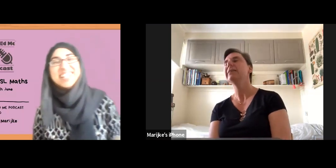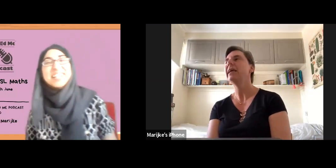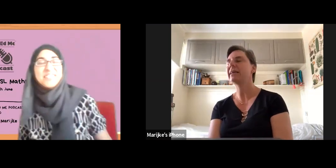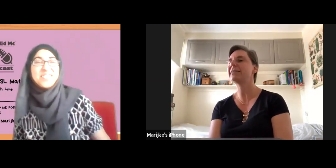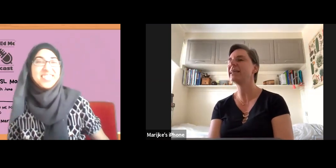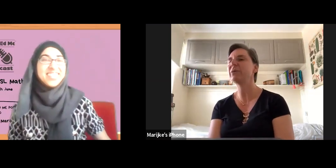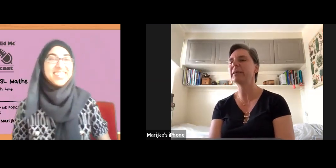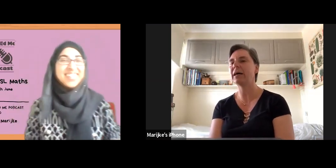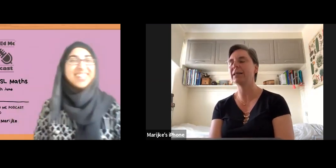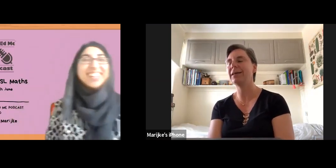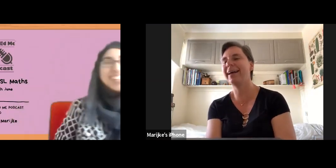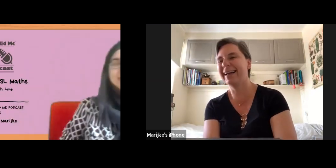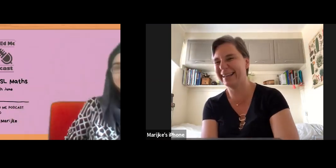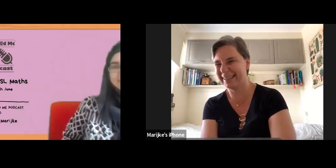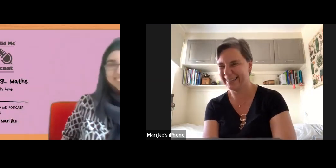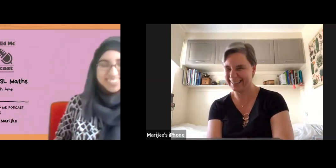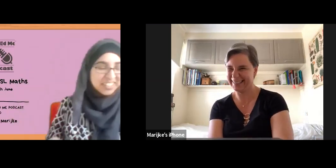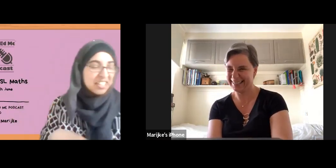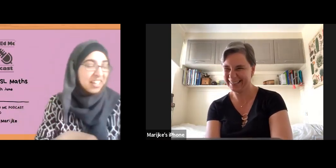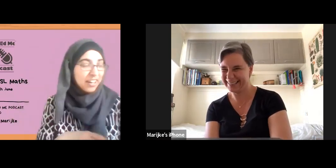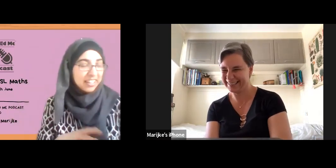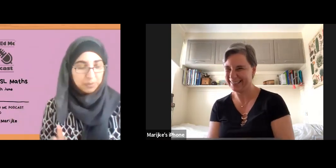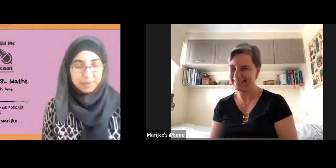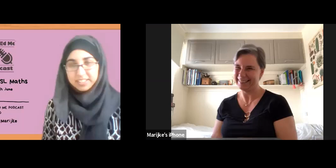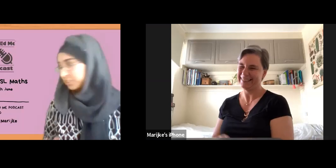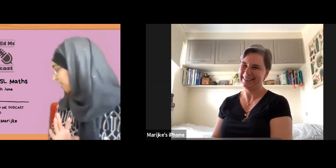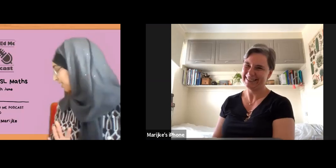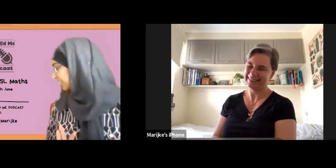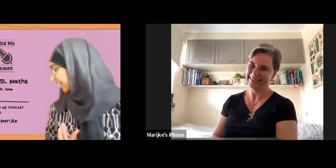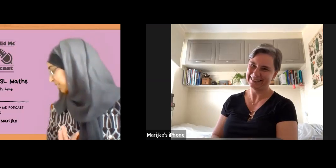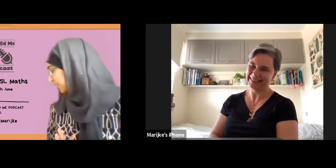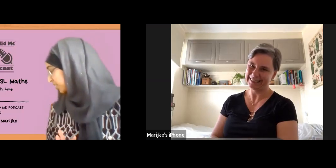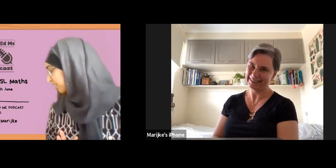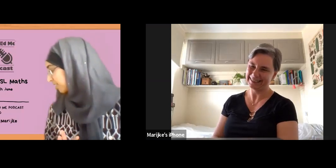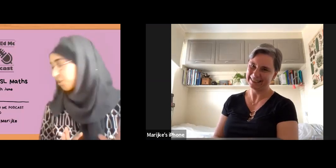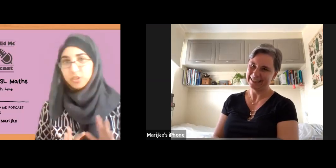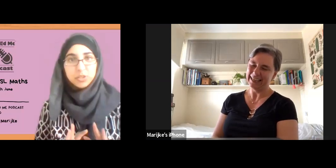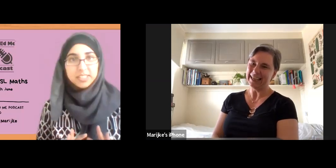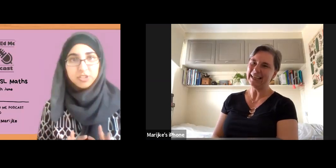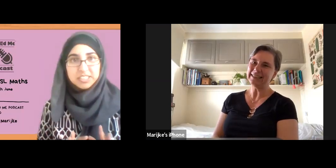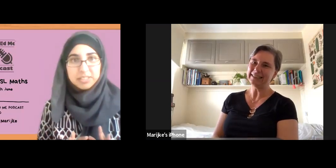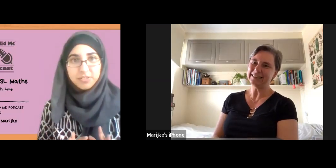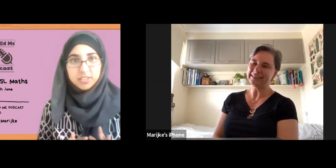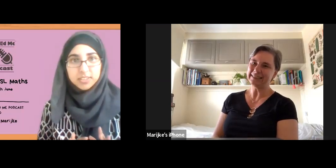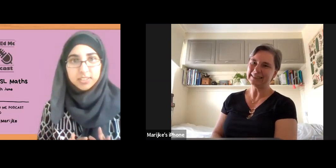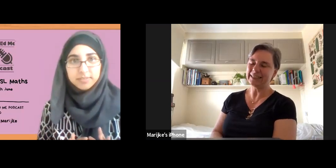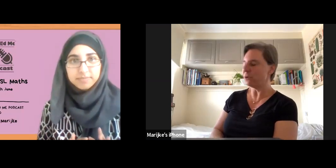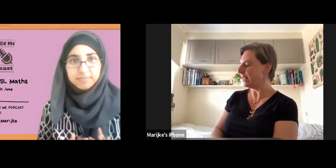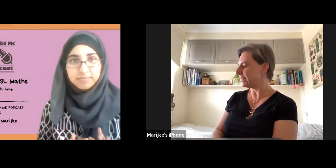Yeah, I can see it with a banana, yeah. Right, should we pick, do you want another science question, or do you want to try something different? Go on, let's try